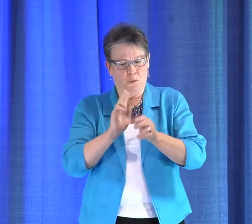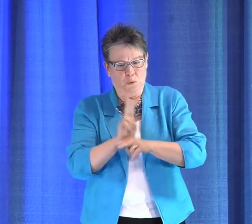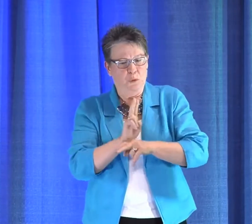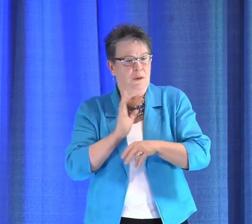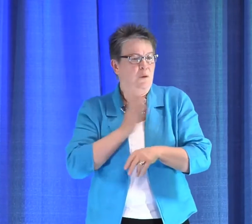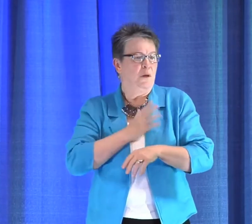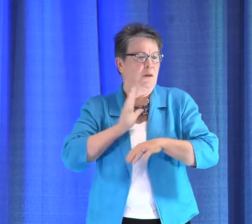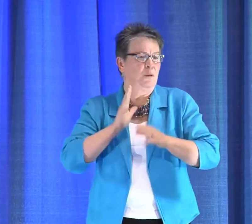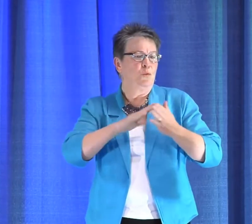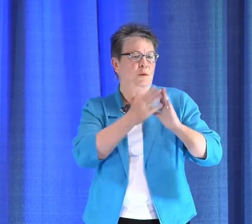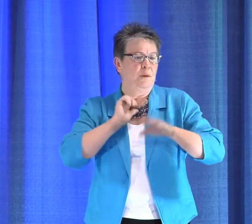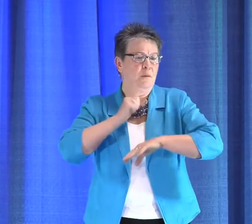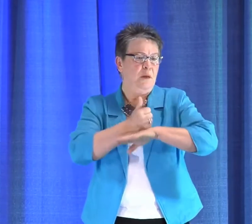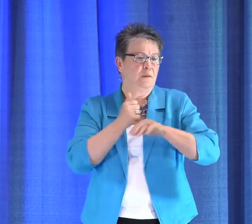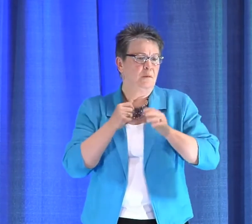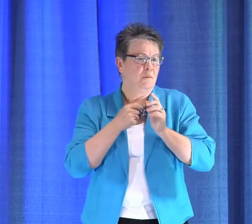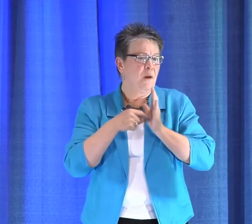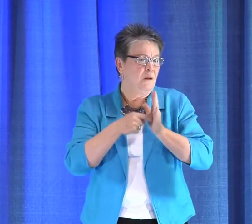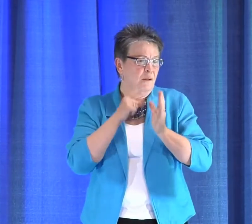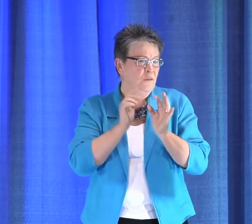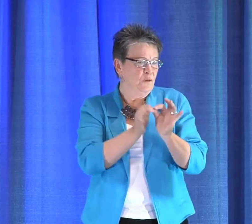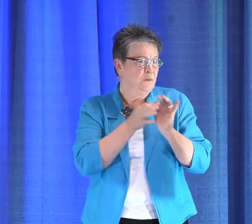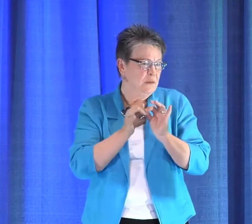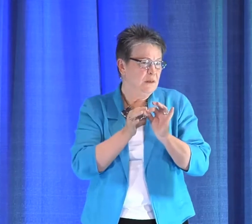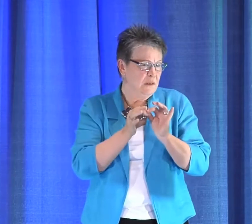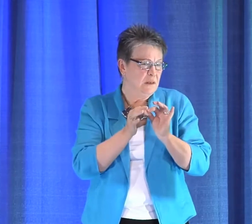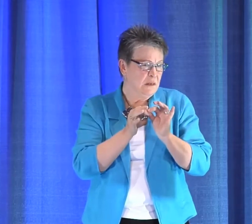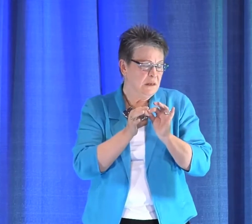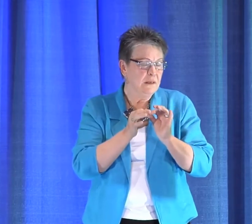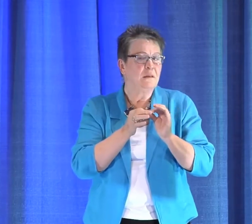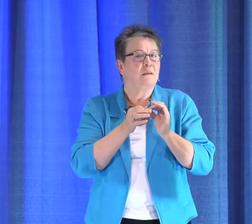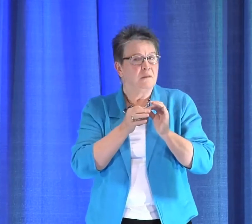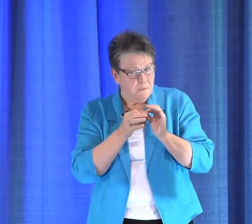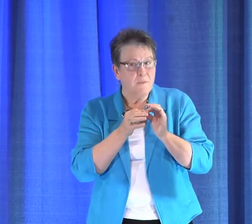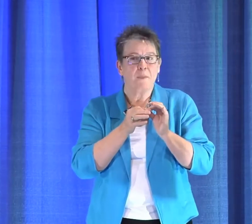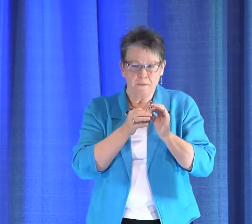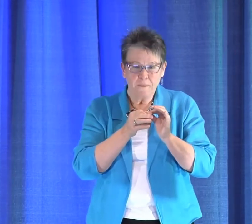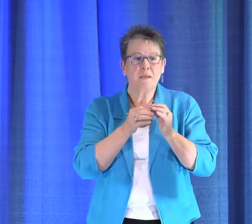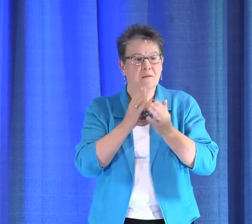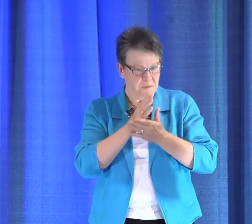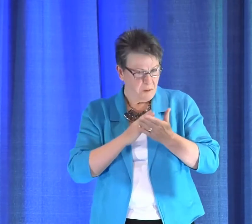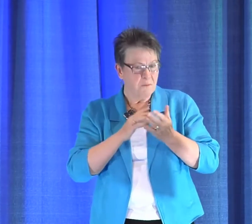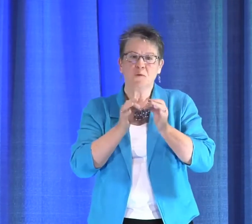Now, as we shift the use of interpreters and the interpreting field, there are things that have to